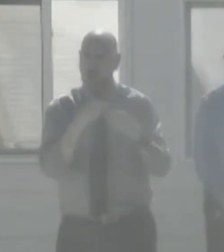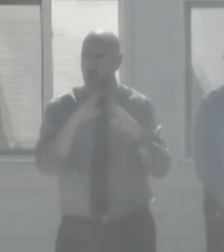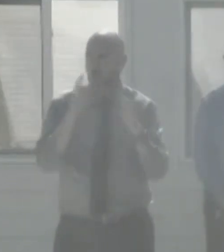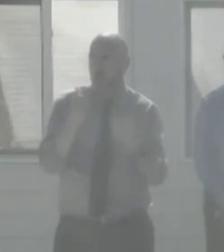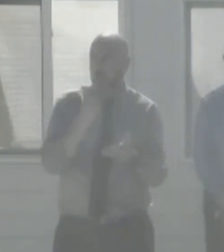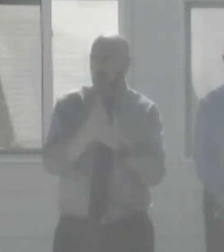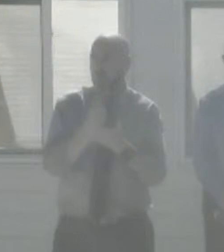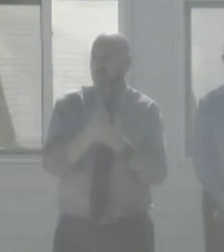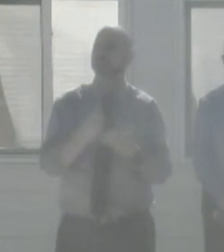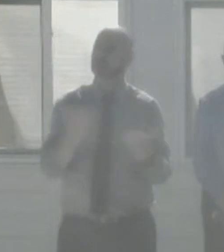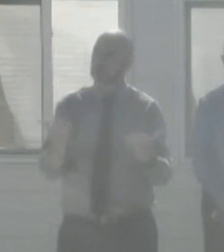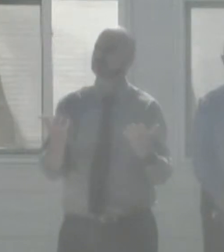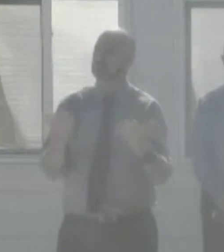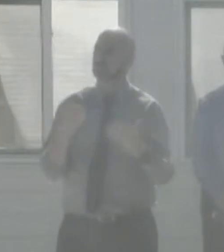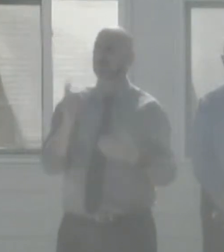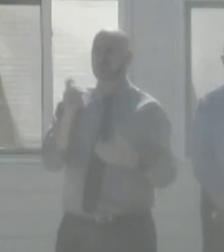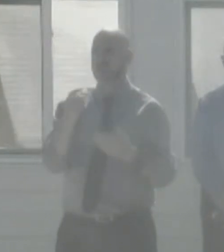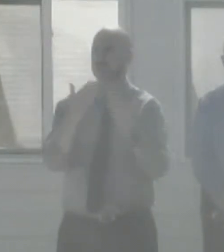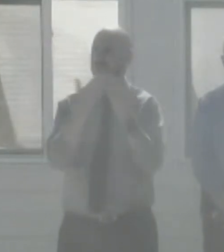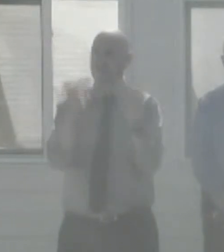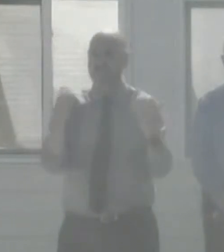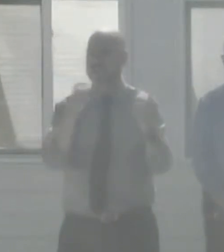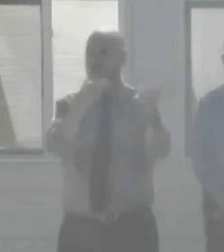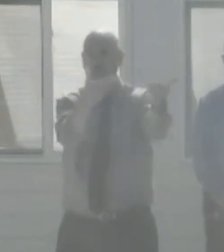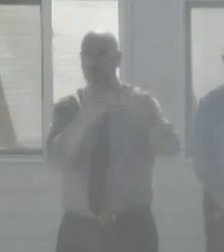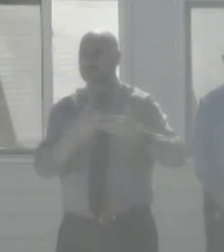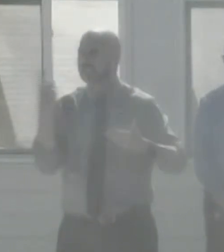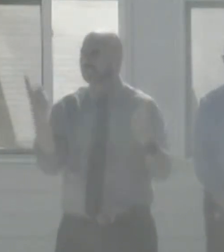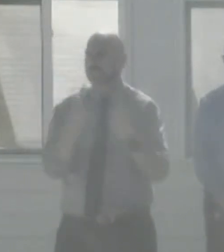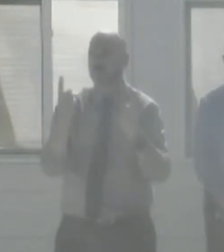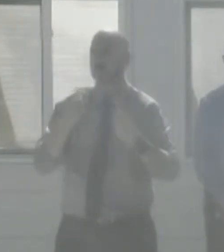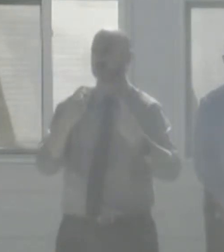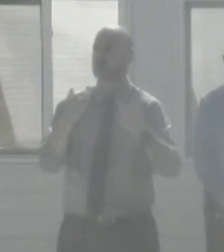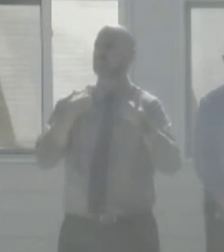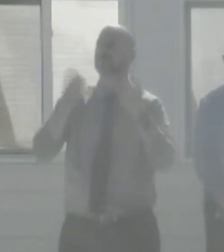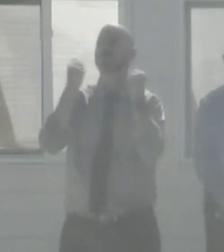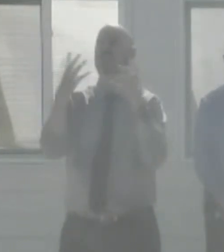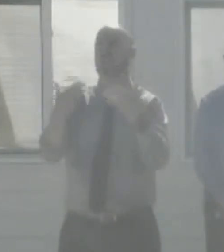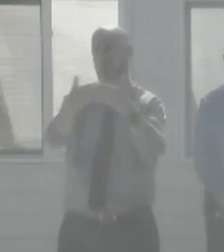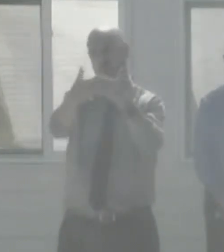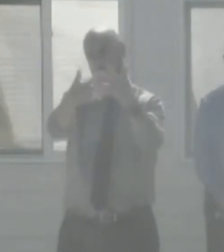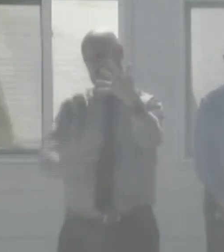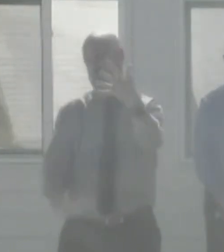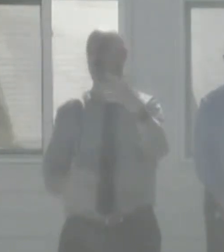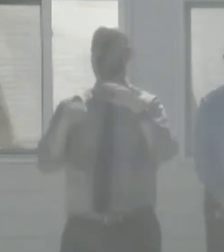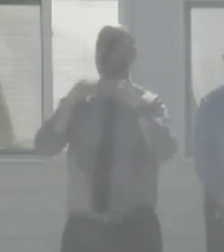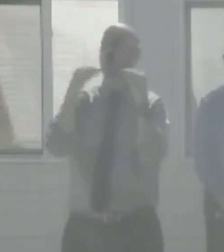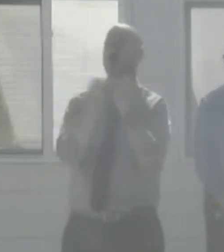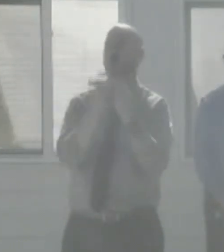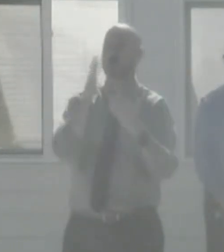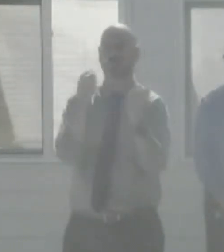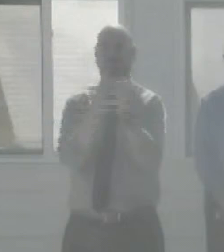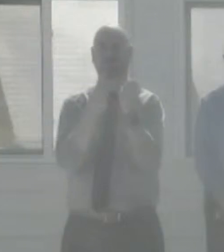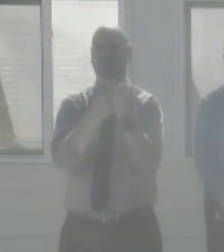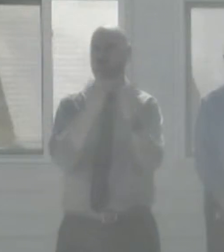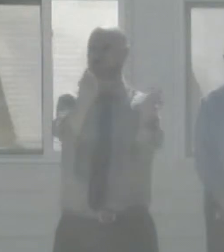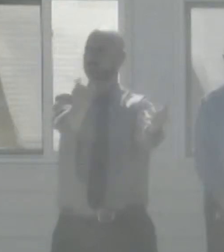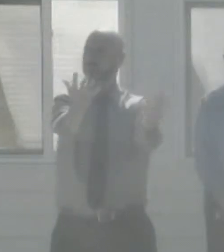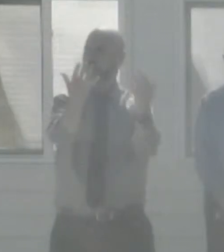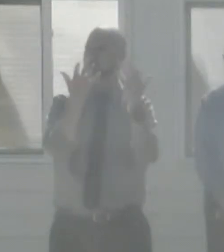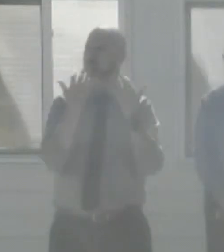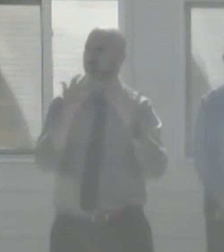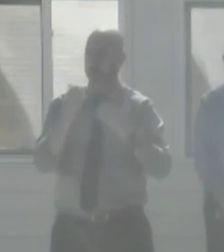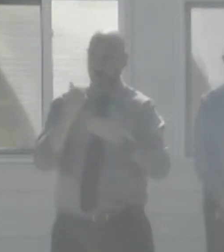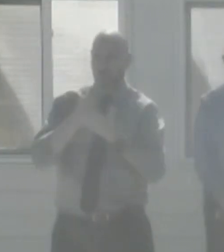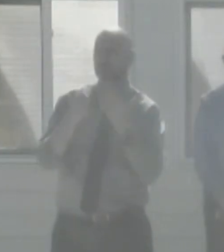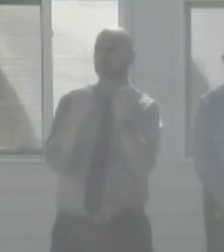some things with some supplies, you know, we've got all these organizations that come to help in the subsequent to these